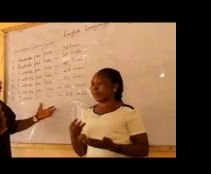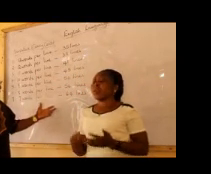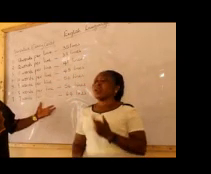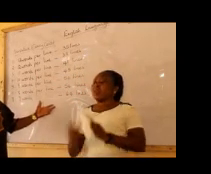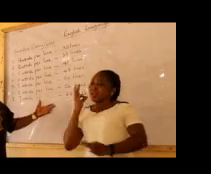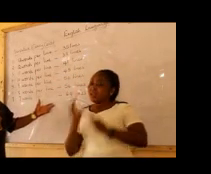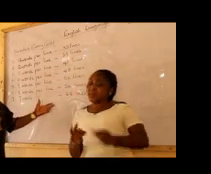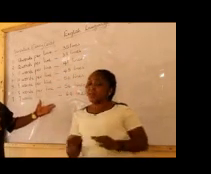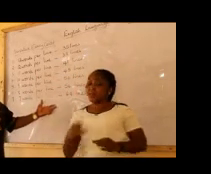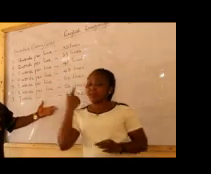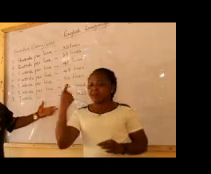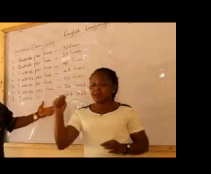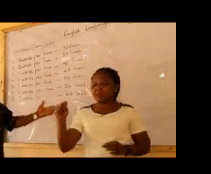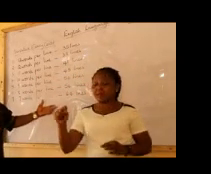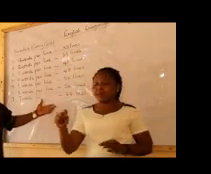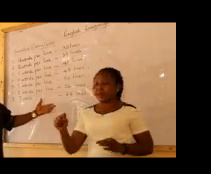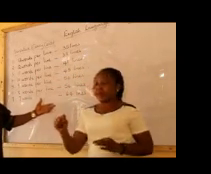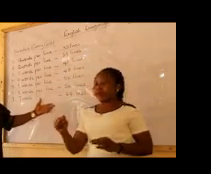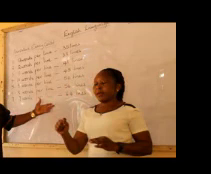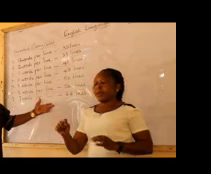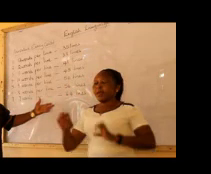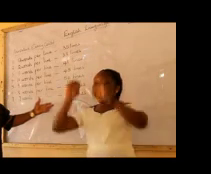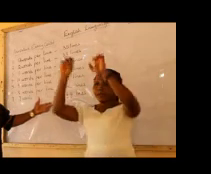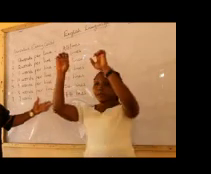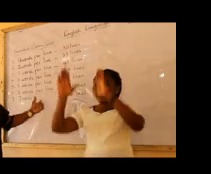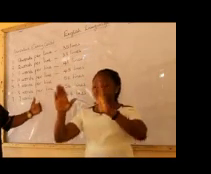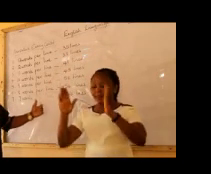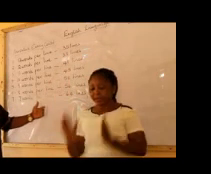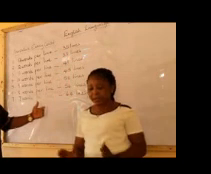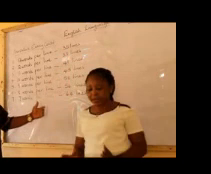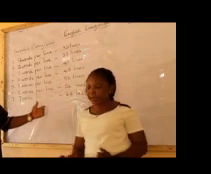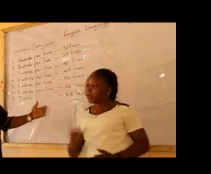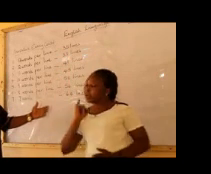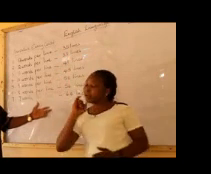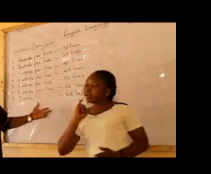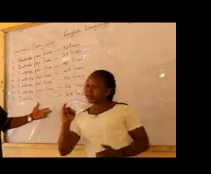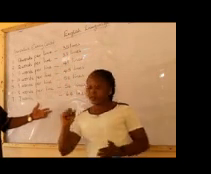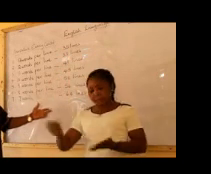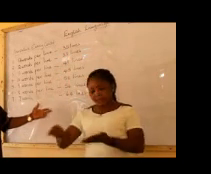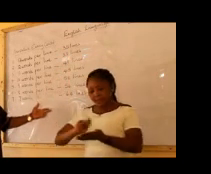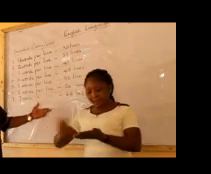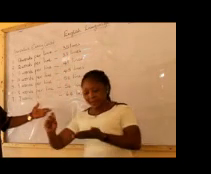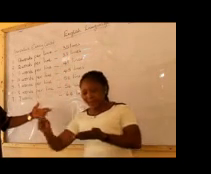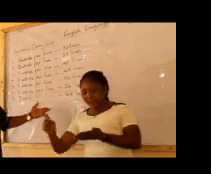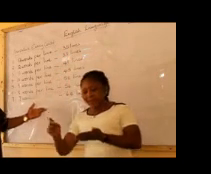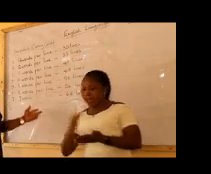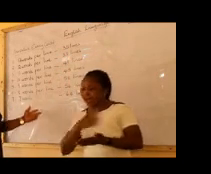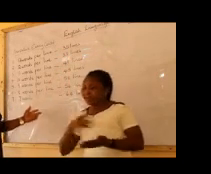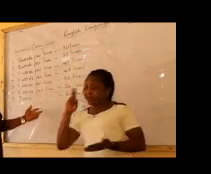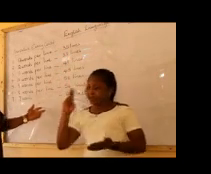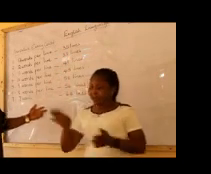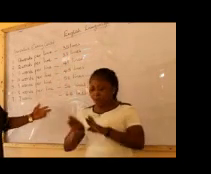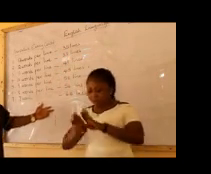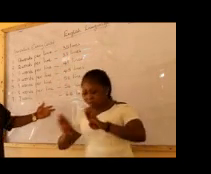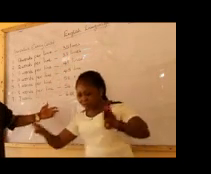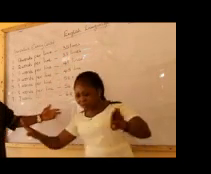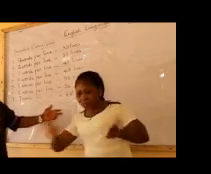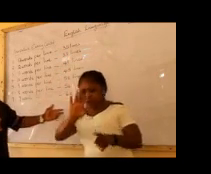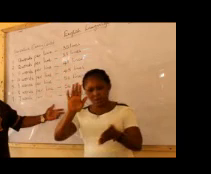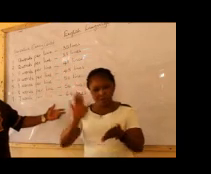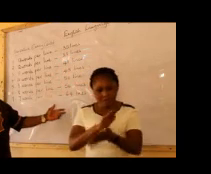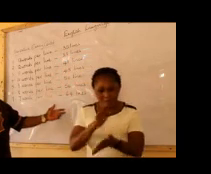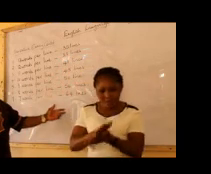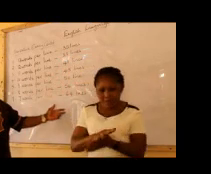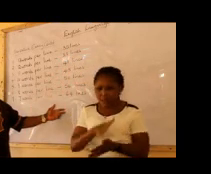if the examiner is marking and he turns to the sheet and sees where you have made